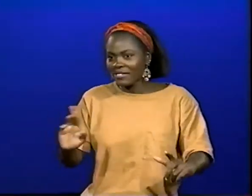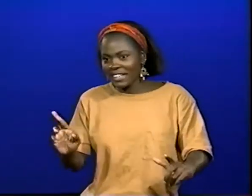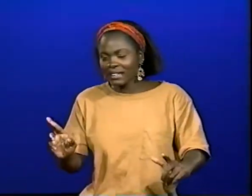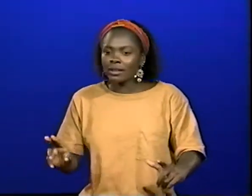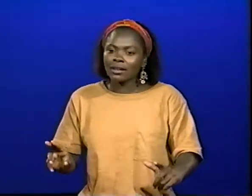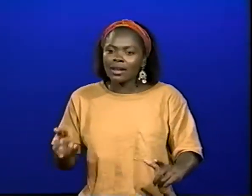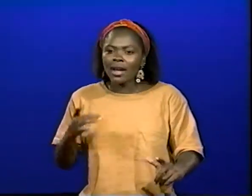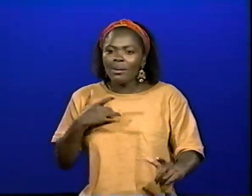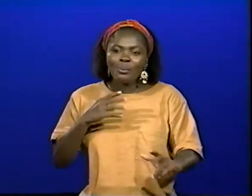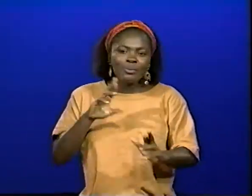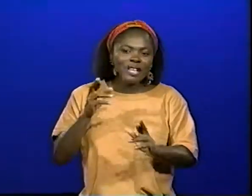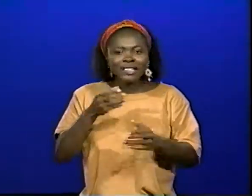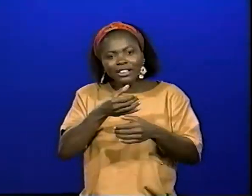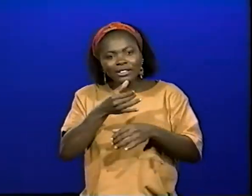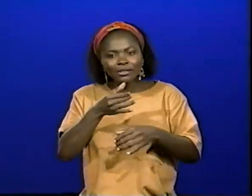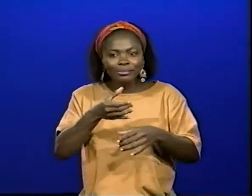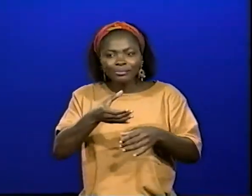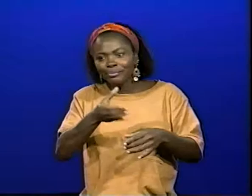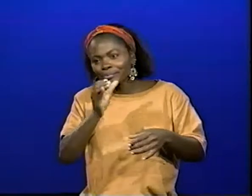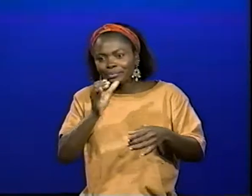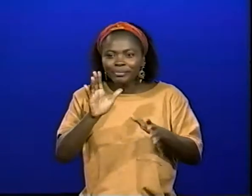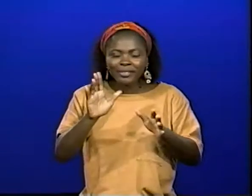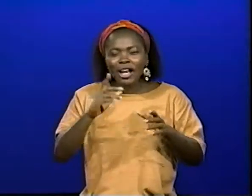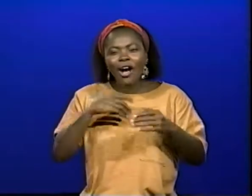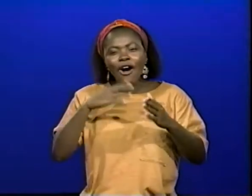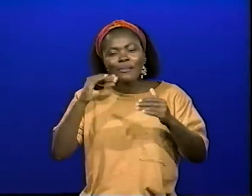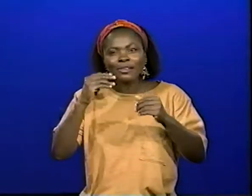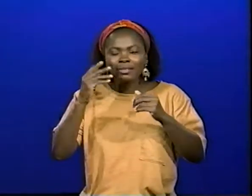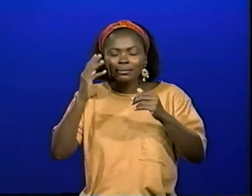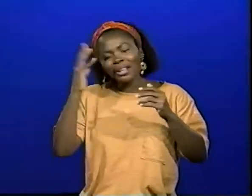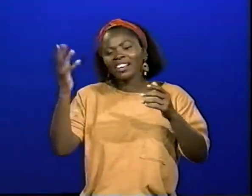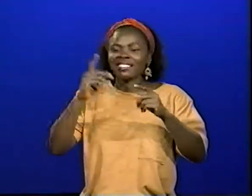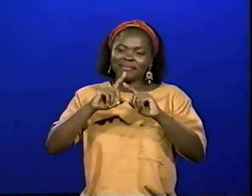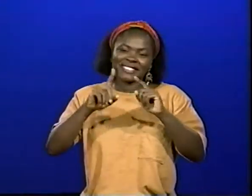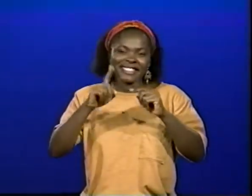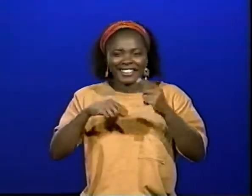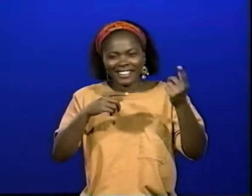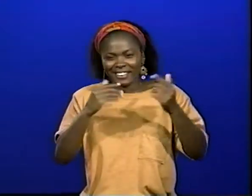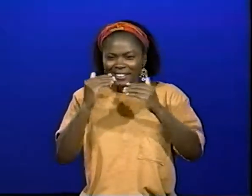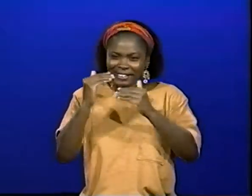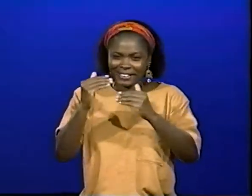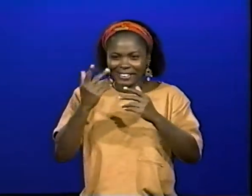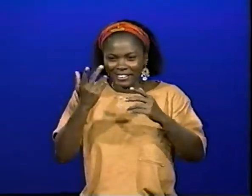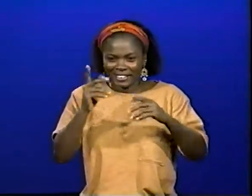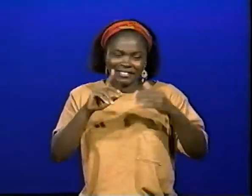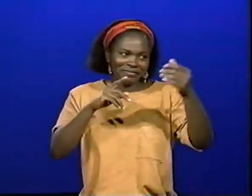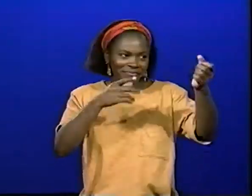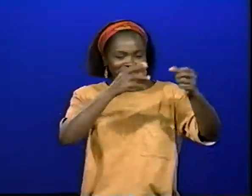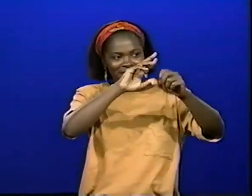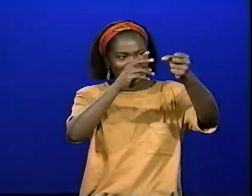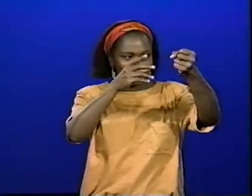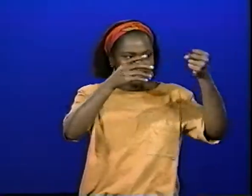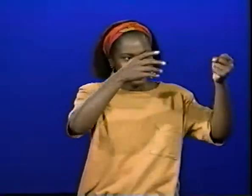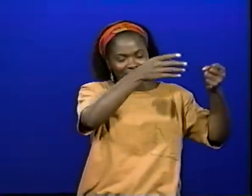and it's going to be ready to serve. Oh, and you want to get some of the punch from the freezer. I hope it's got a little kick to it, but not too